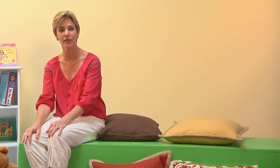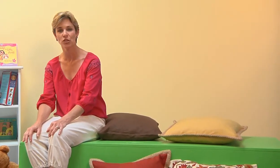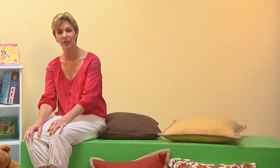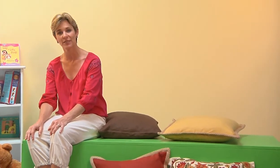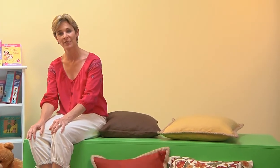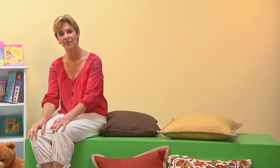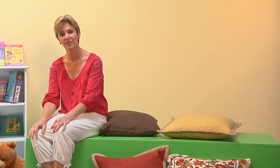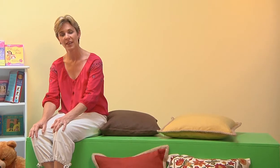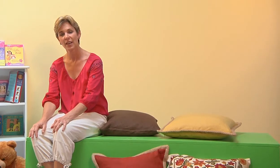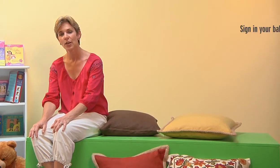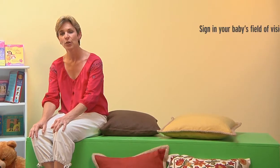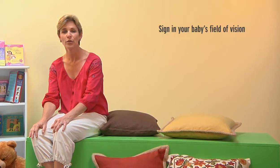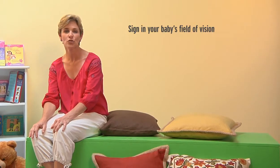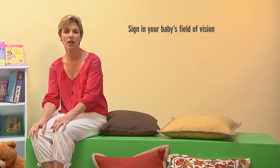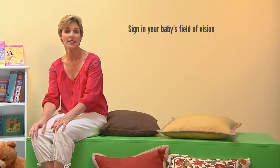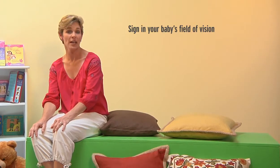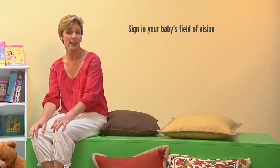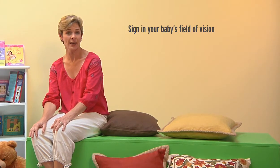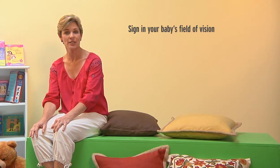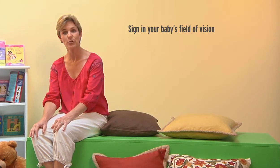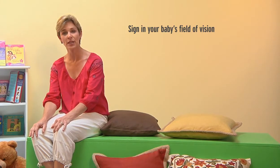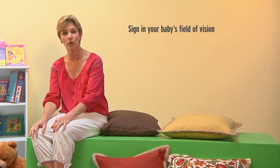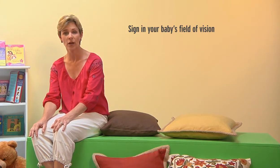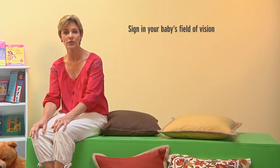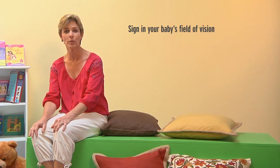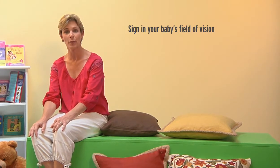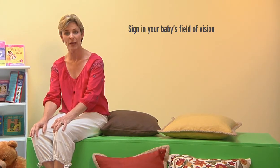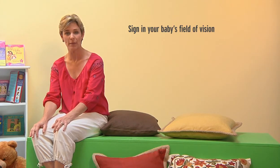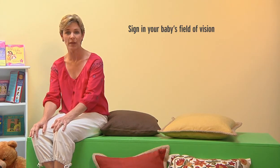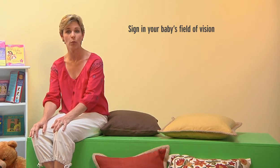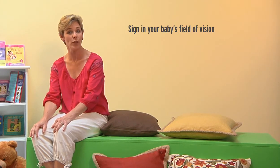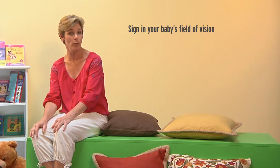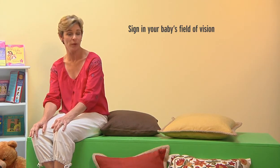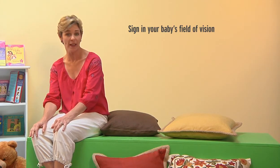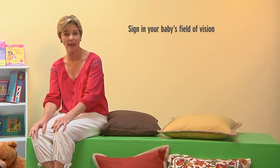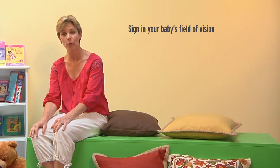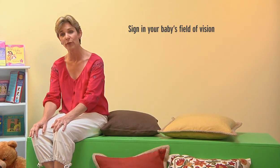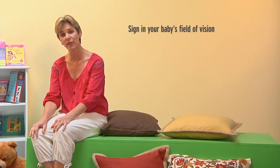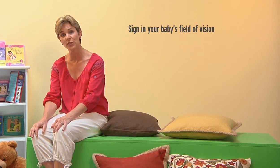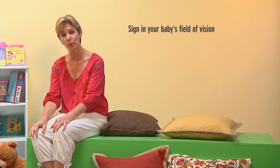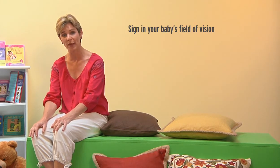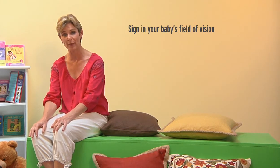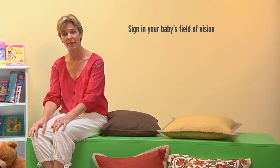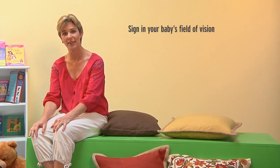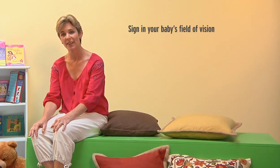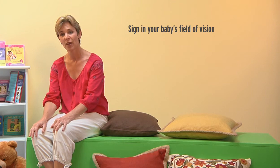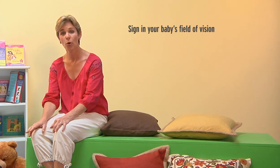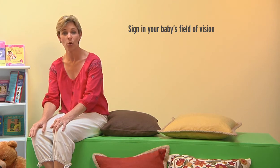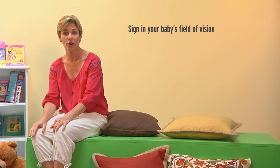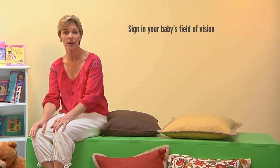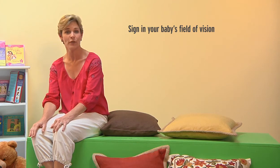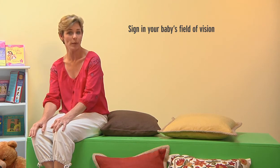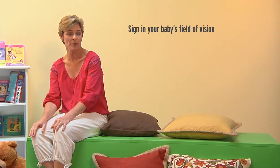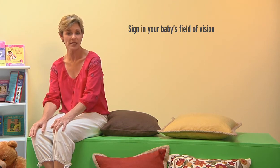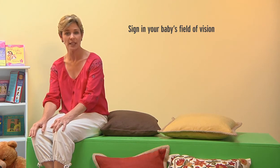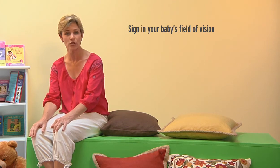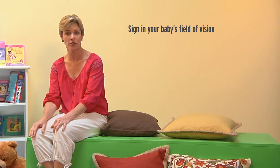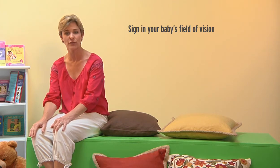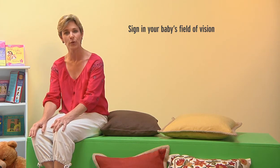vision. You can try signing as you sit across from your baby while you play or feed your baby. Or if your baby's attention is focused